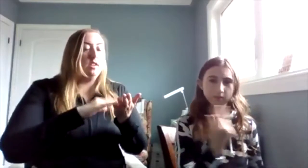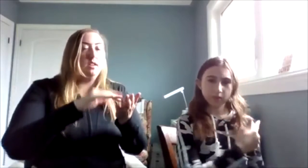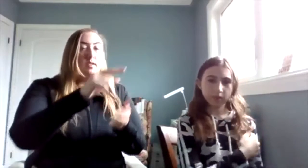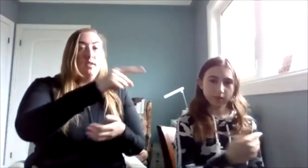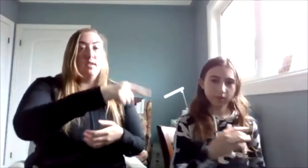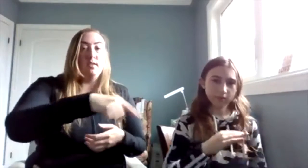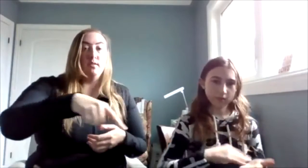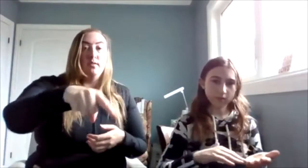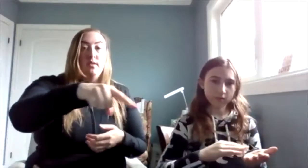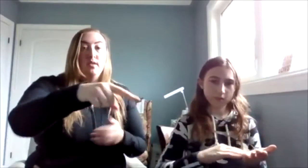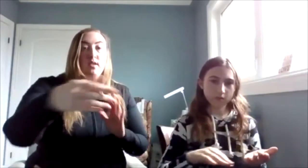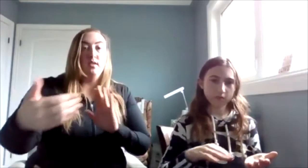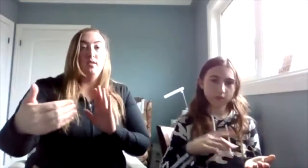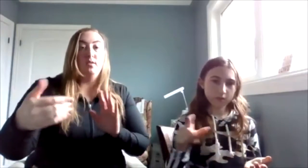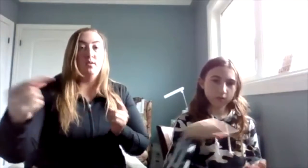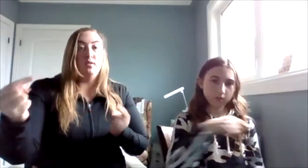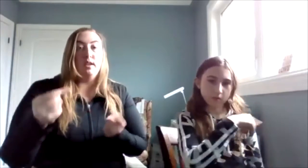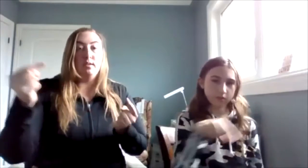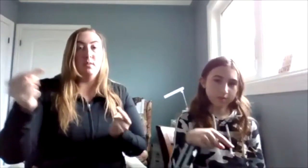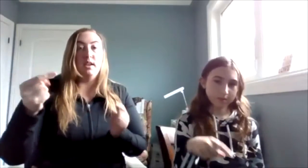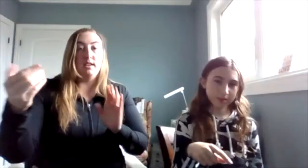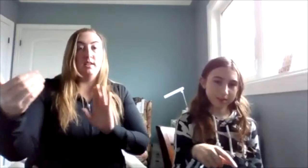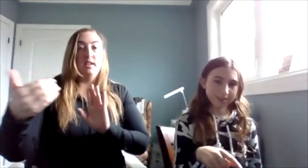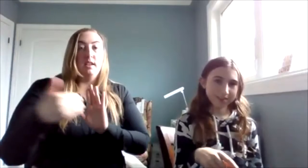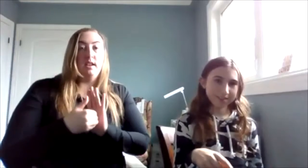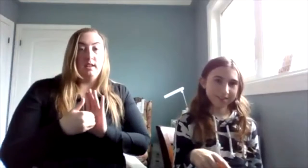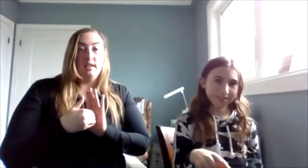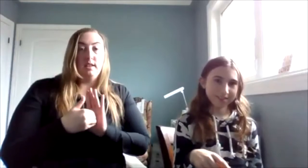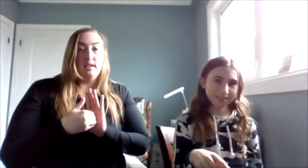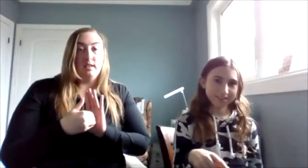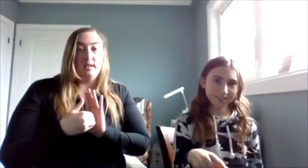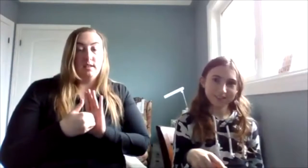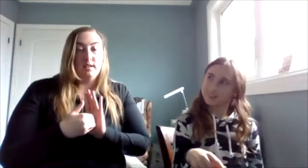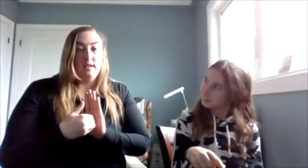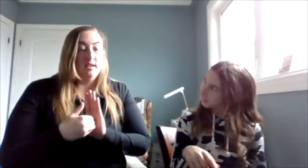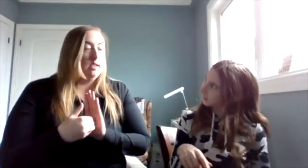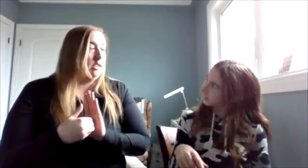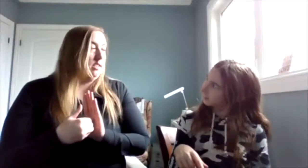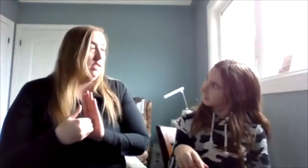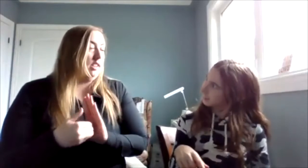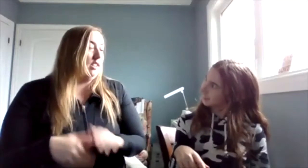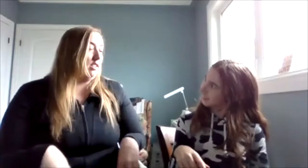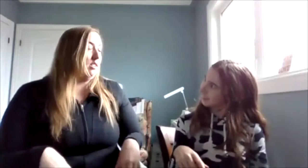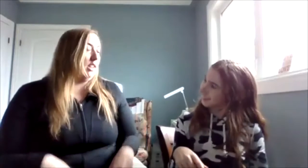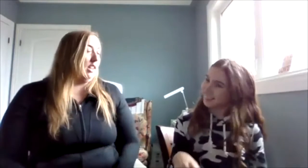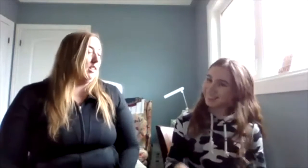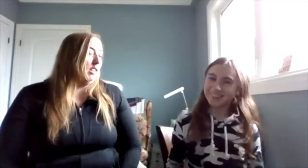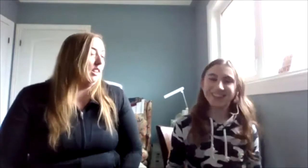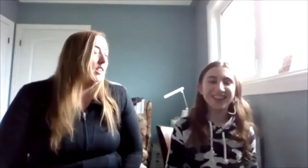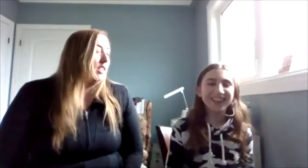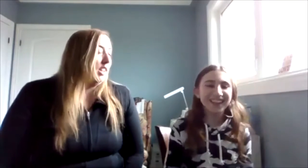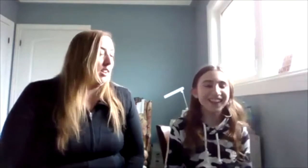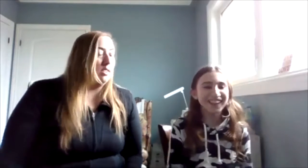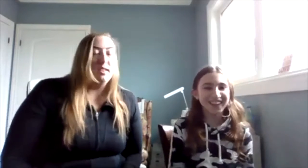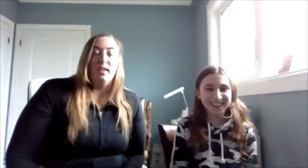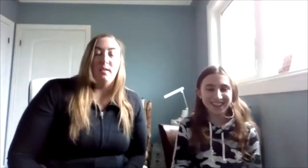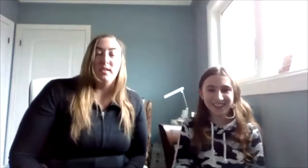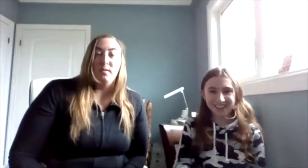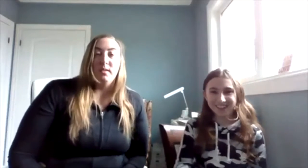forgive those who trespass against us. Okay, let's do that last one again. I know that one's the most